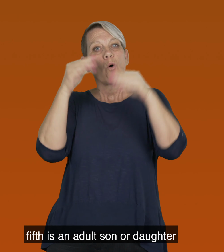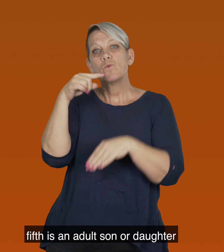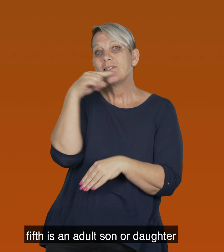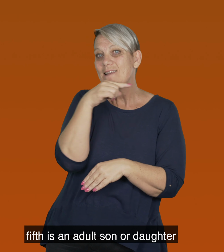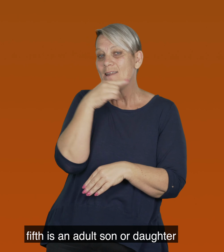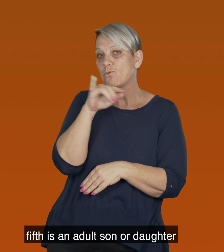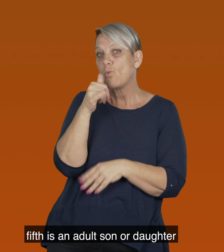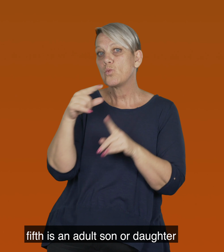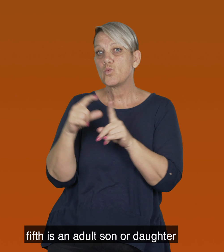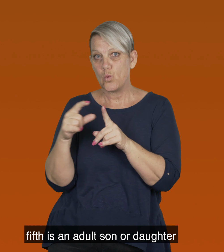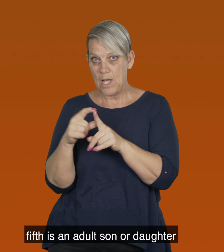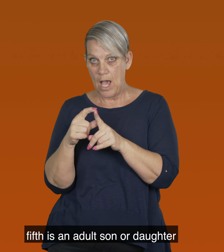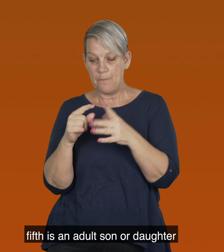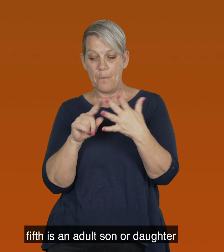is an adult son or daughter.